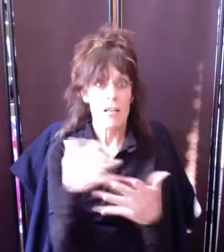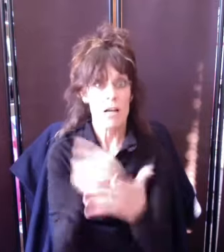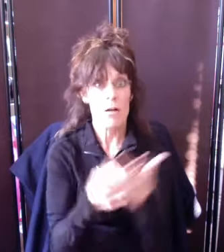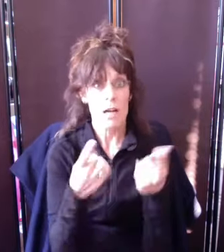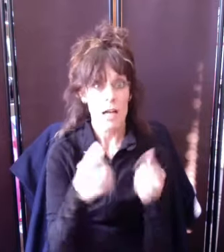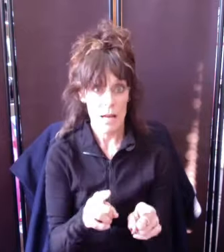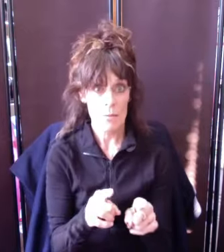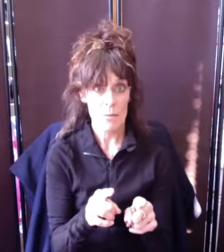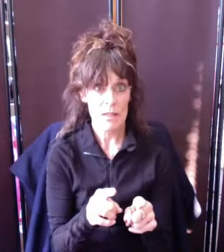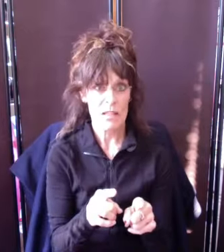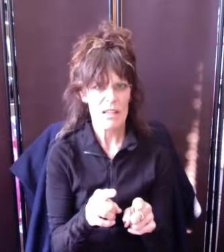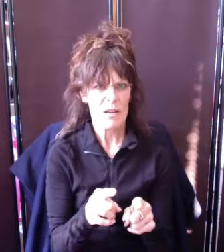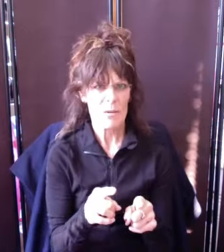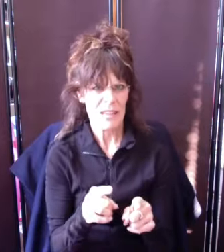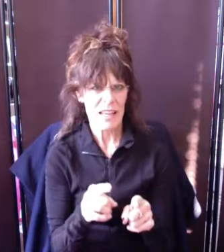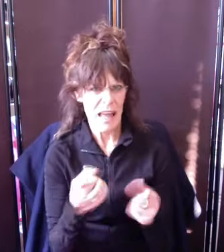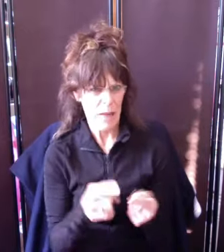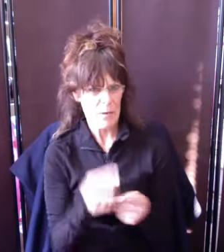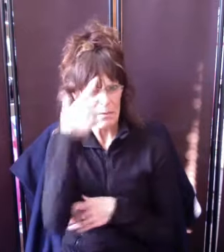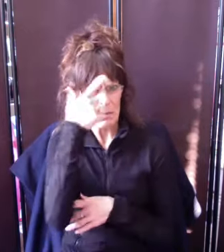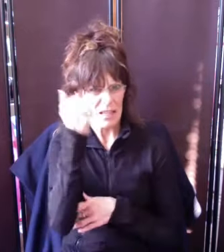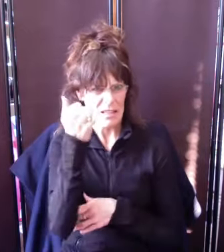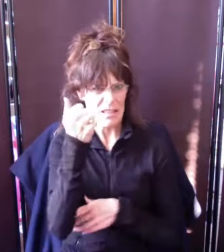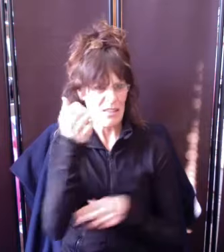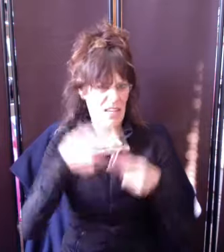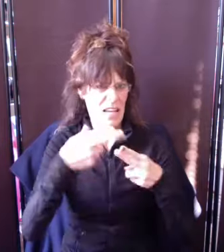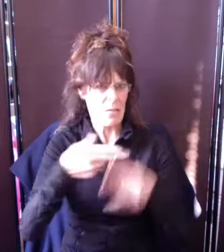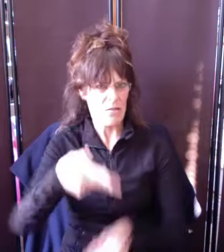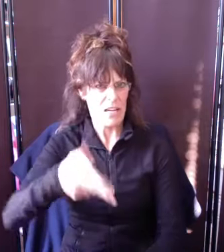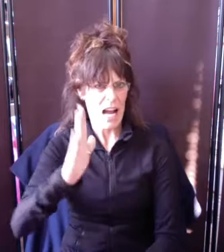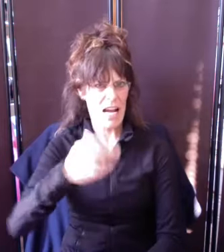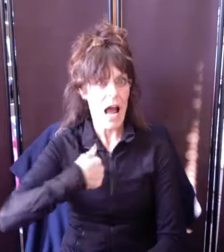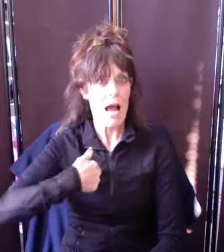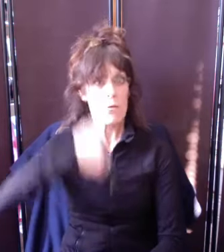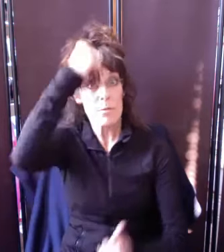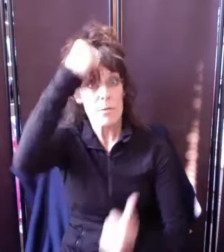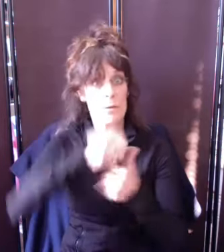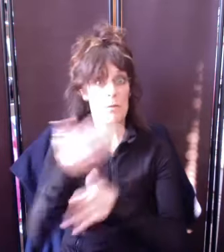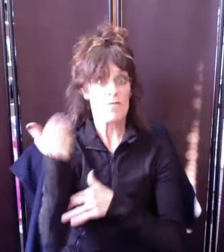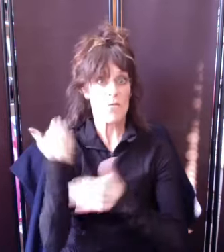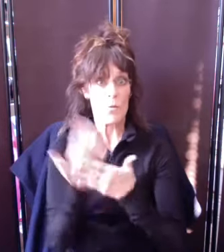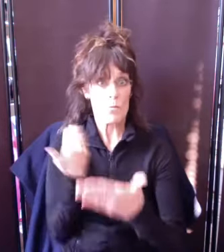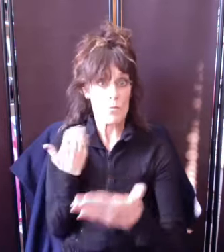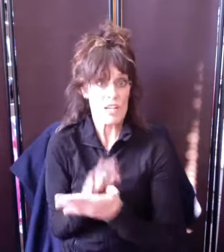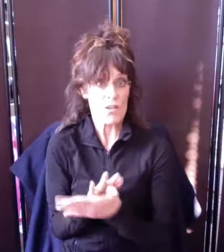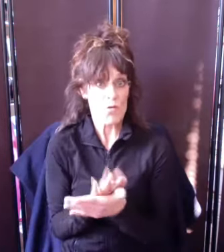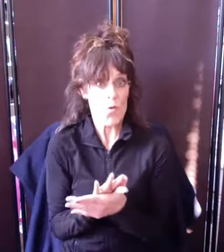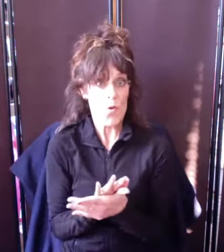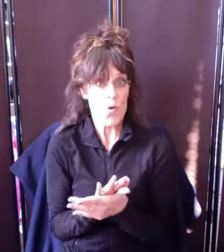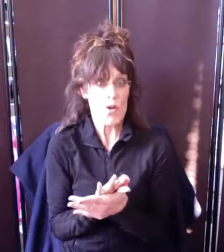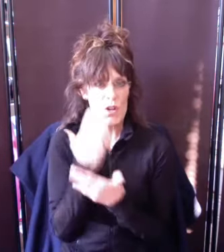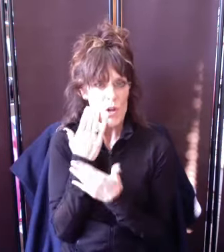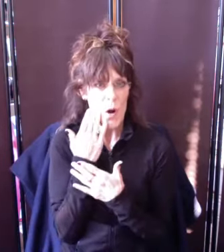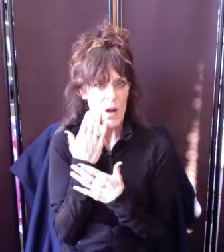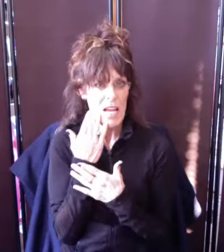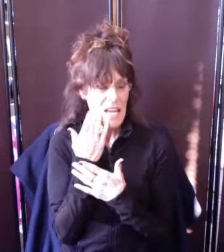name of God. I remember being in preschool and going to my mom and saying, Daddy hit me. And she said, well, what